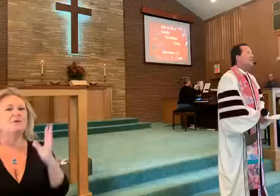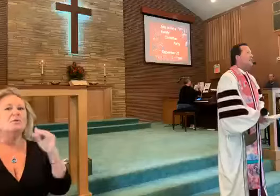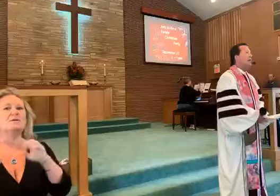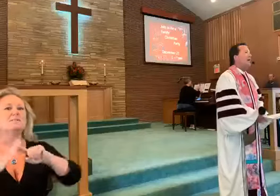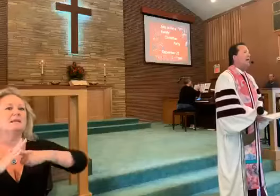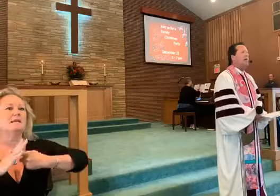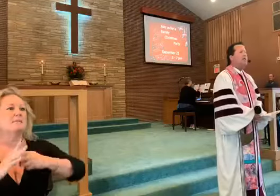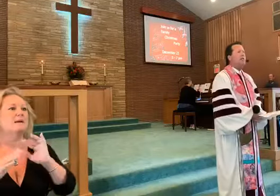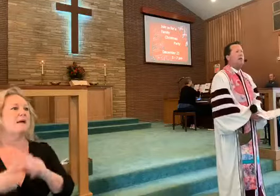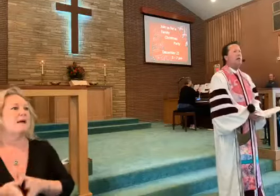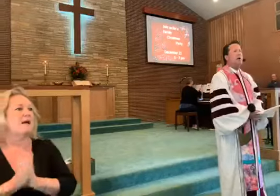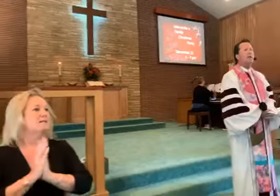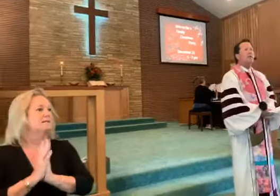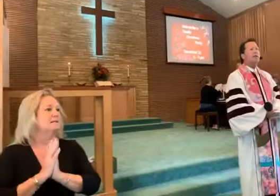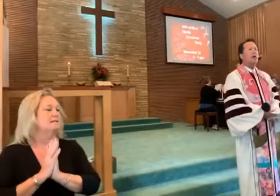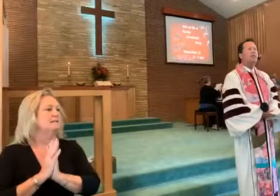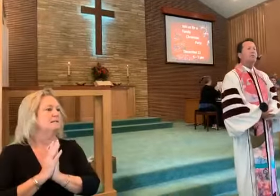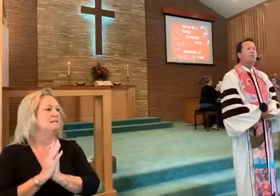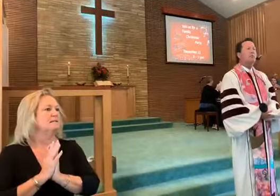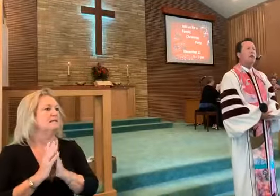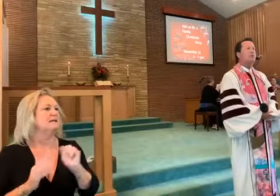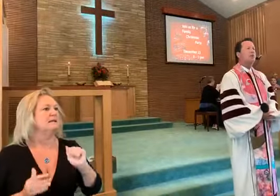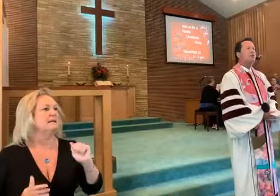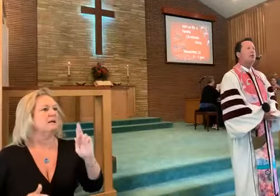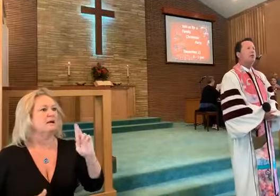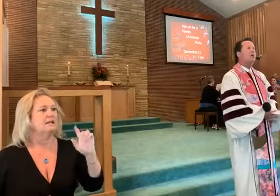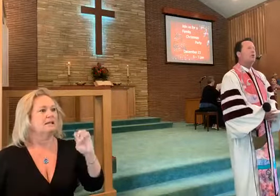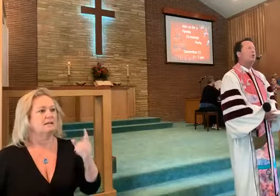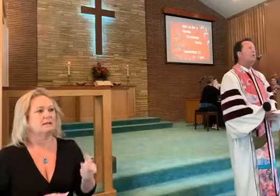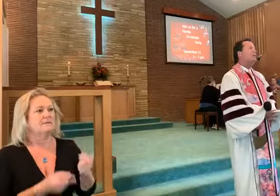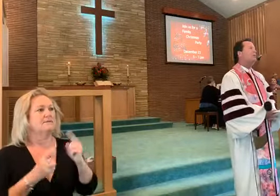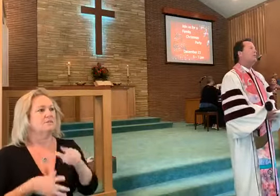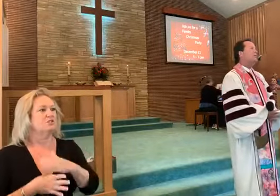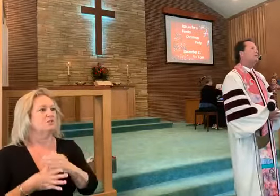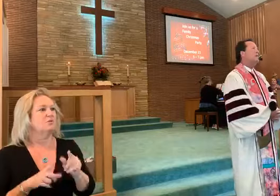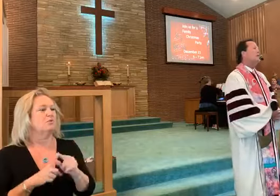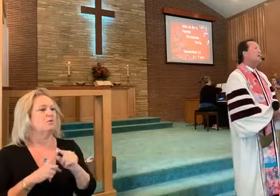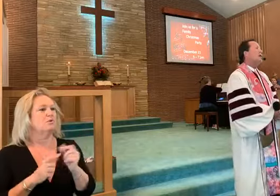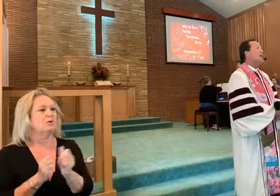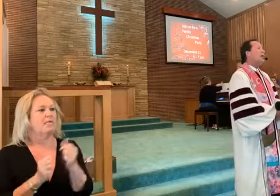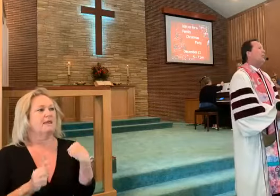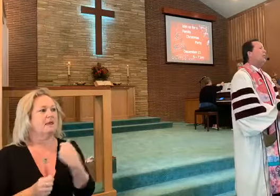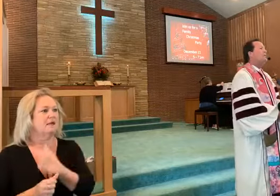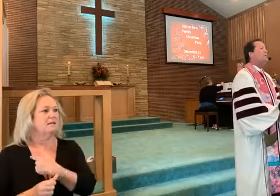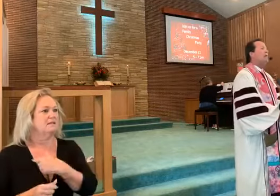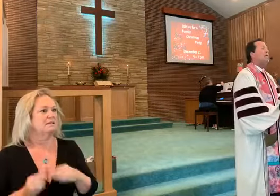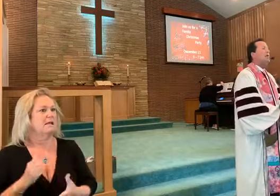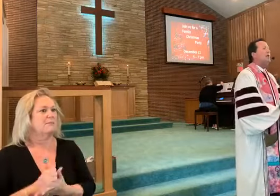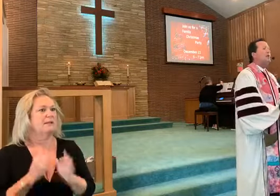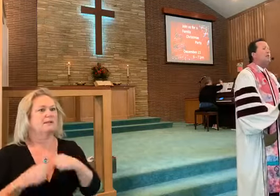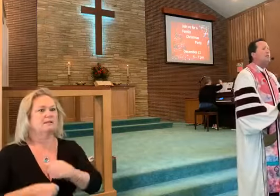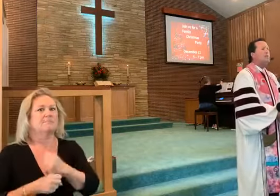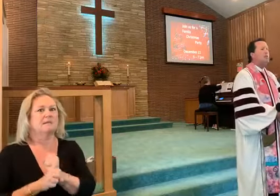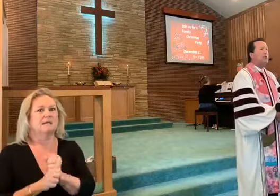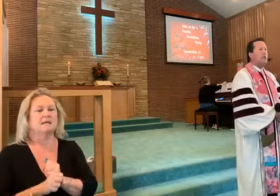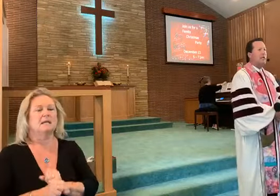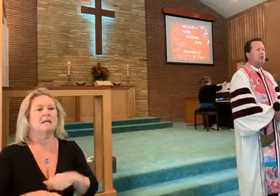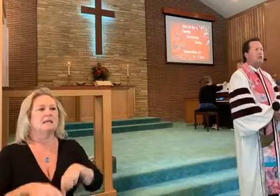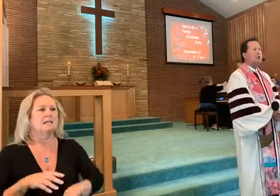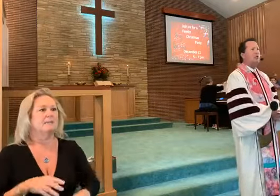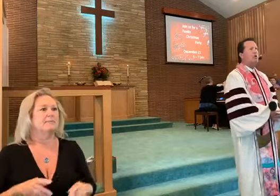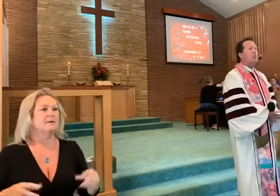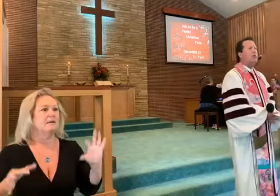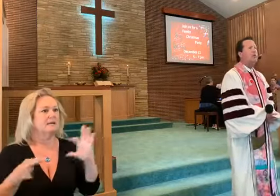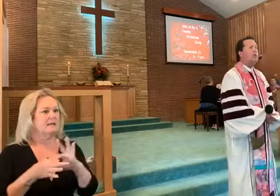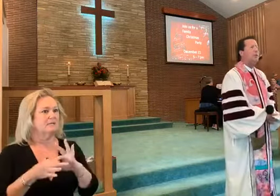Begin by asking Arlene Kossum to come up and share a word with us. She has been helping us make a deeper